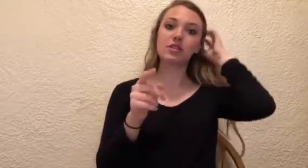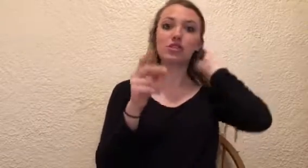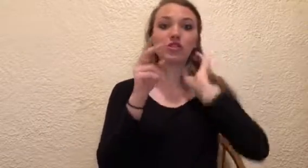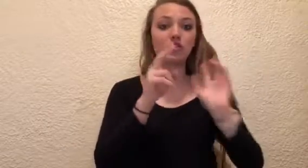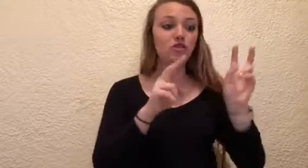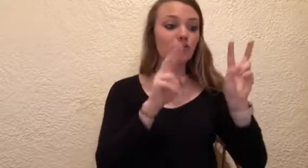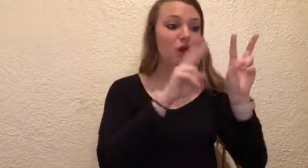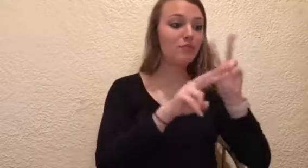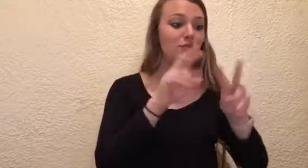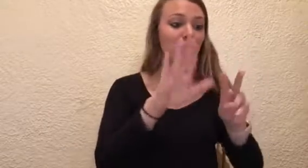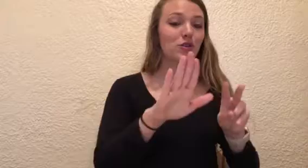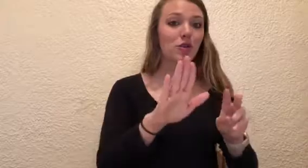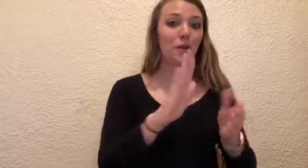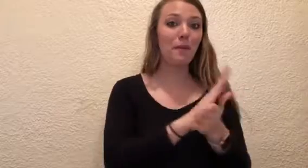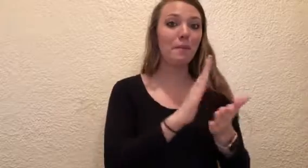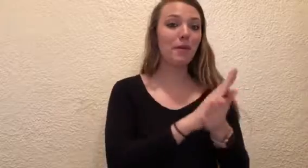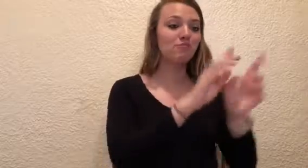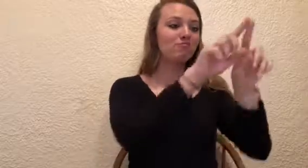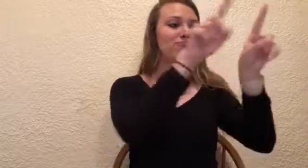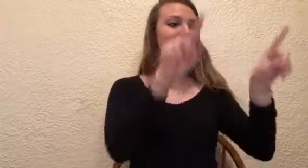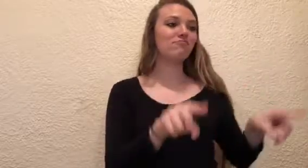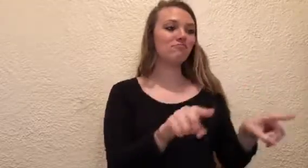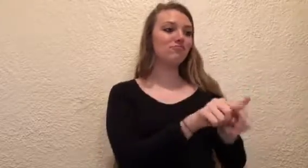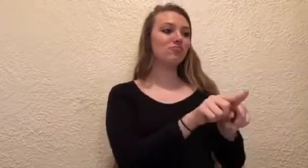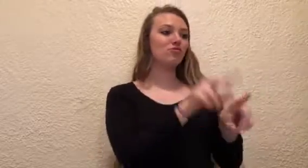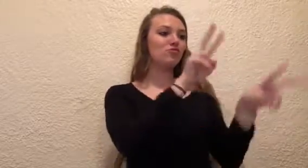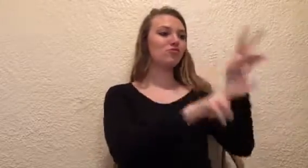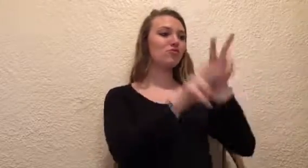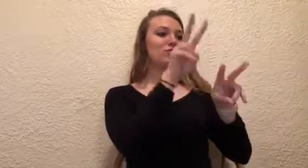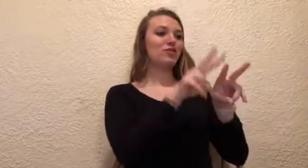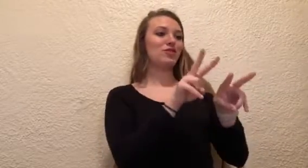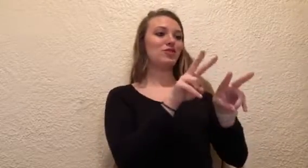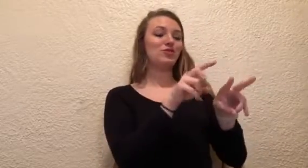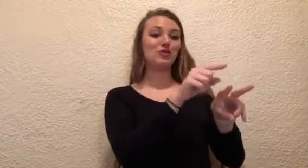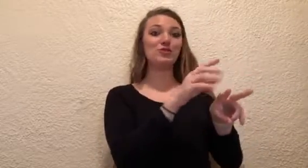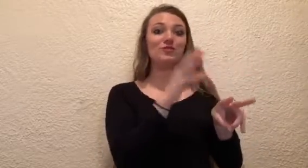Can you find everything? Can you find everything on the?